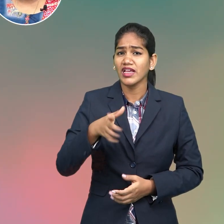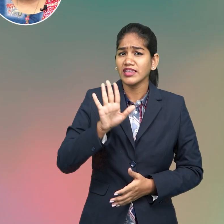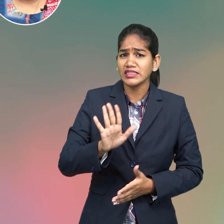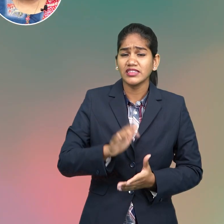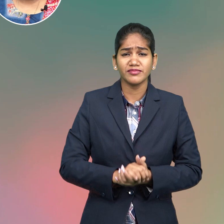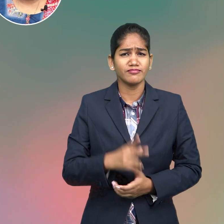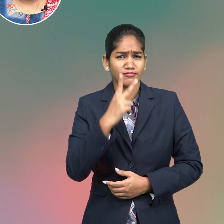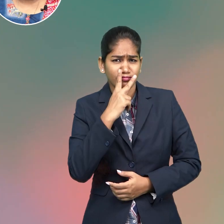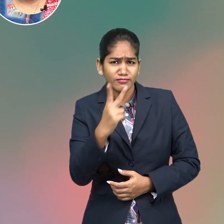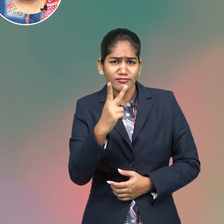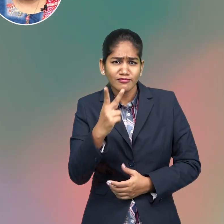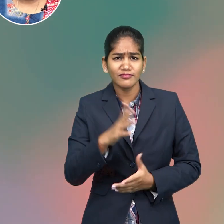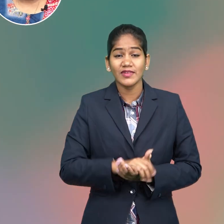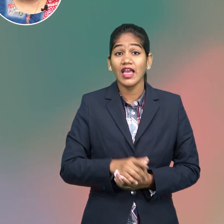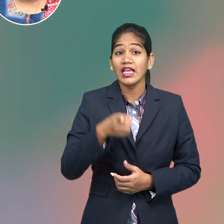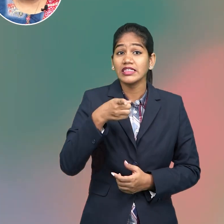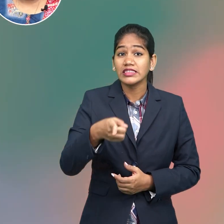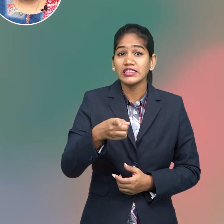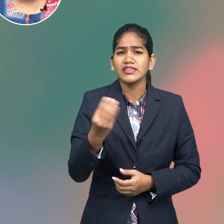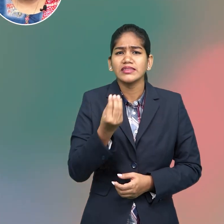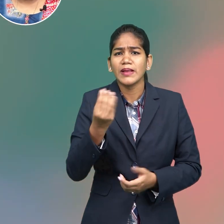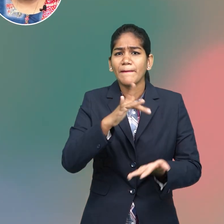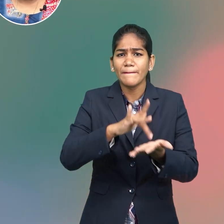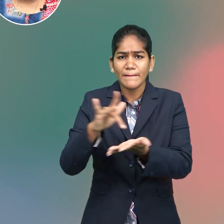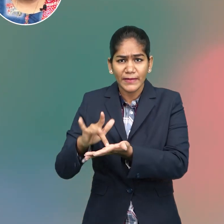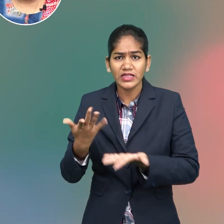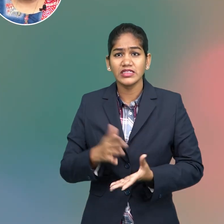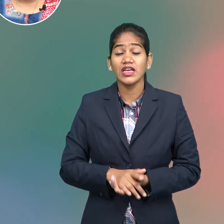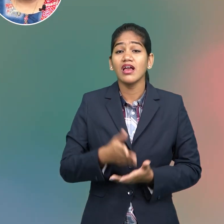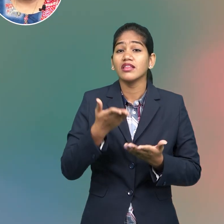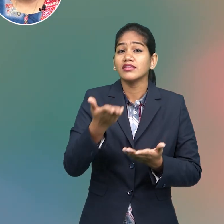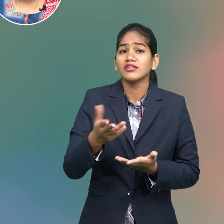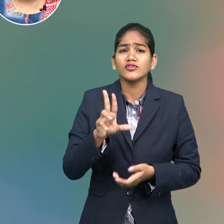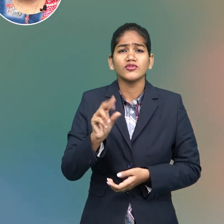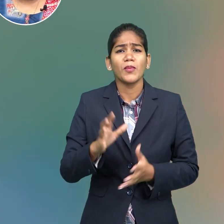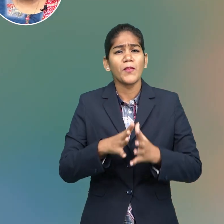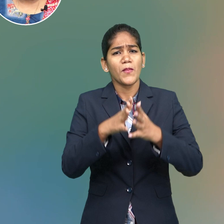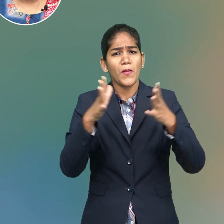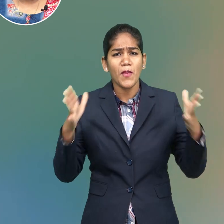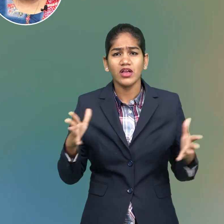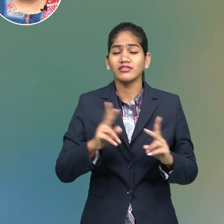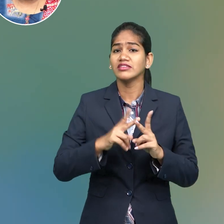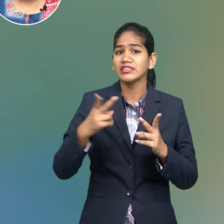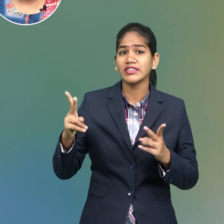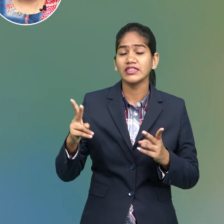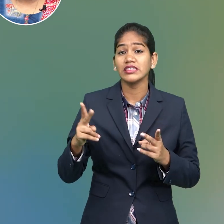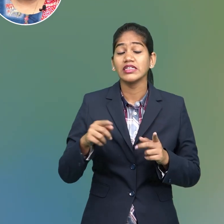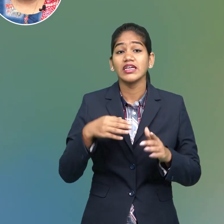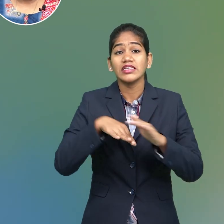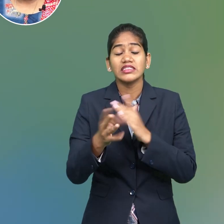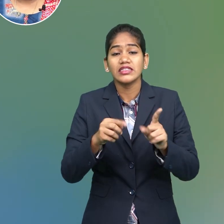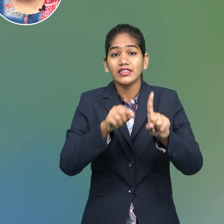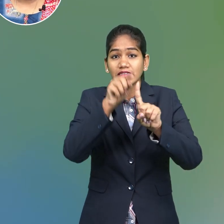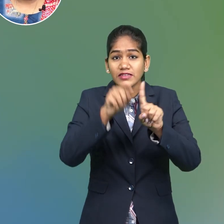It has been observed that in some places there is not much difference in the